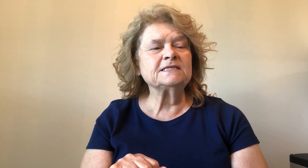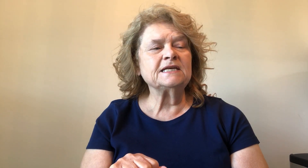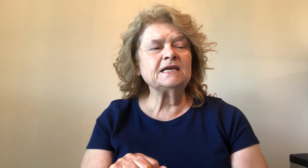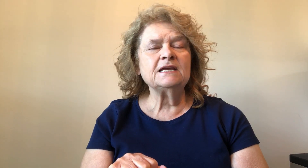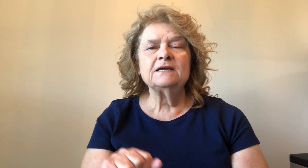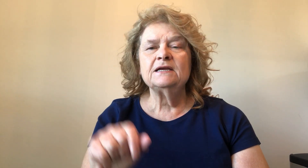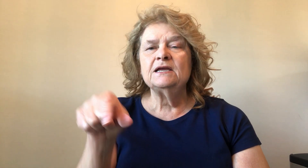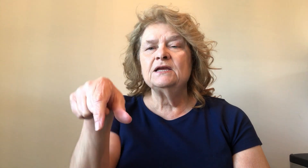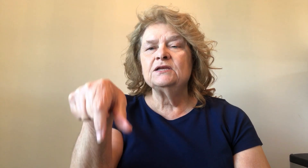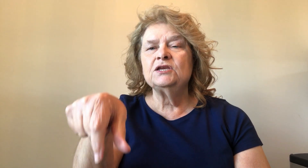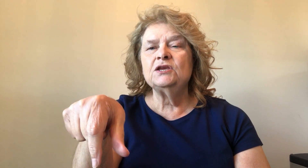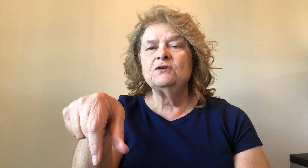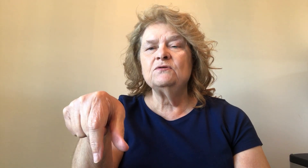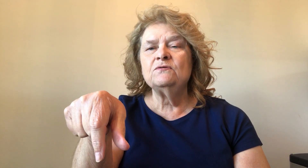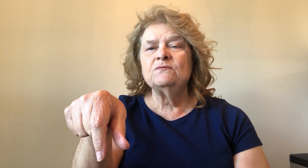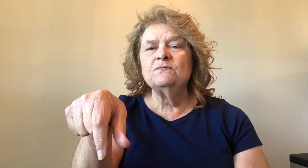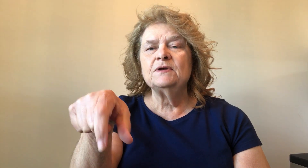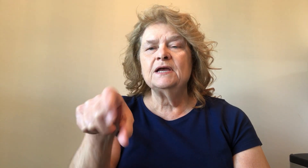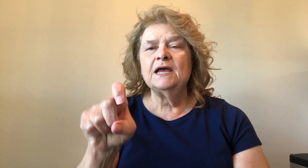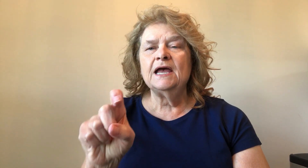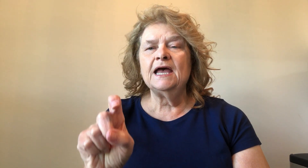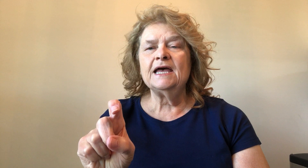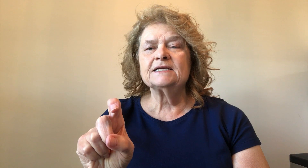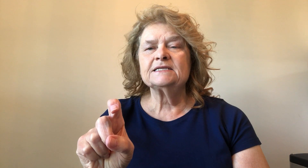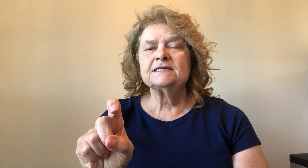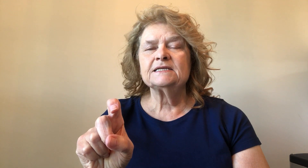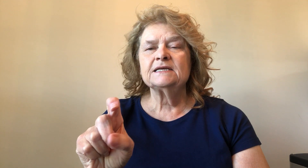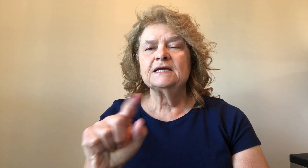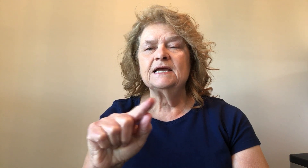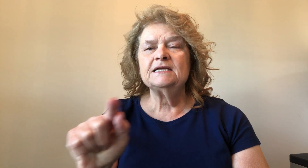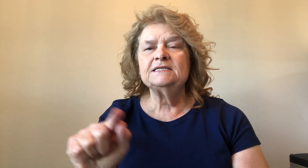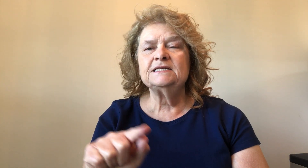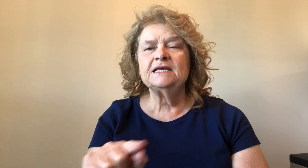Z. Q, X, and Z.